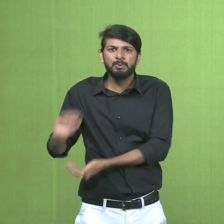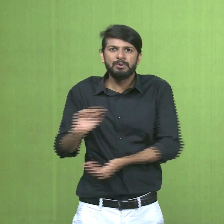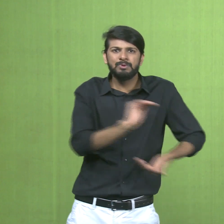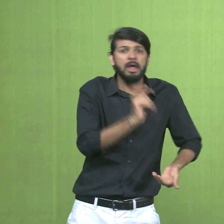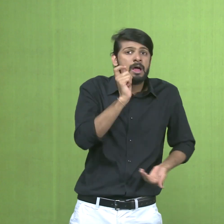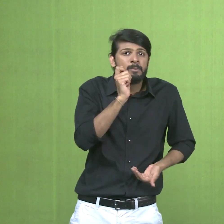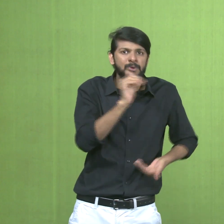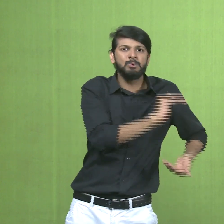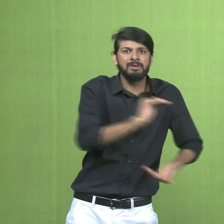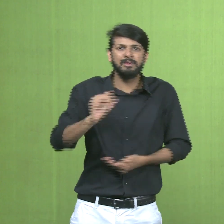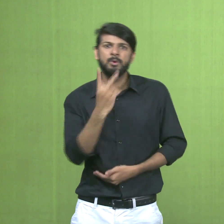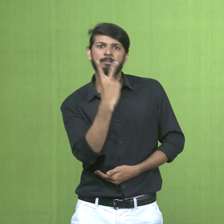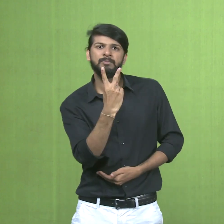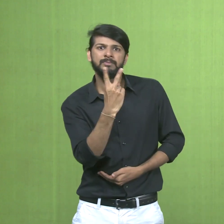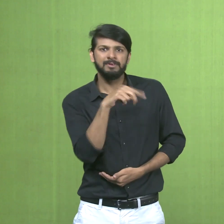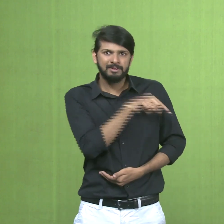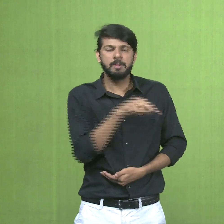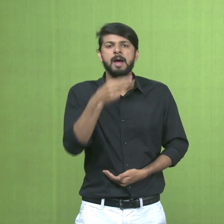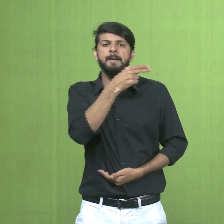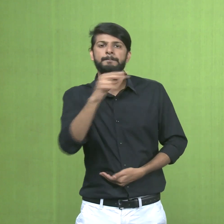Love and Kush,